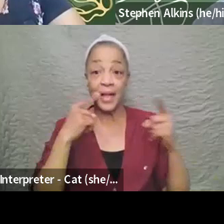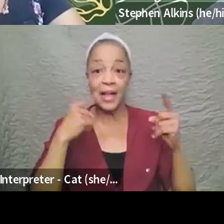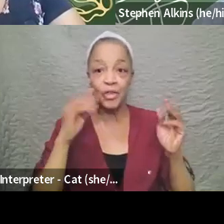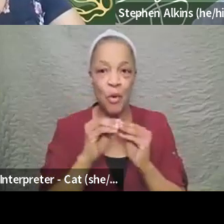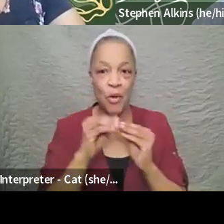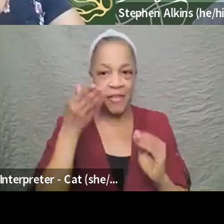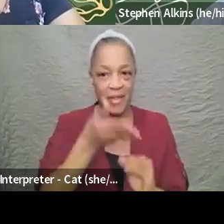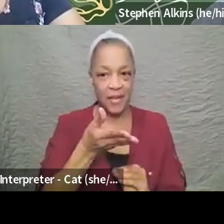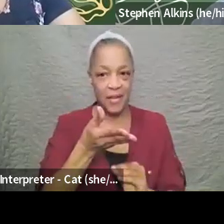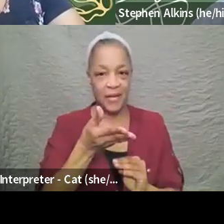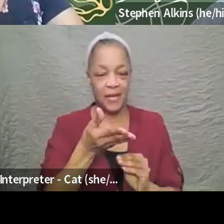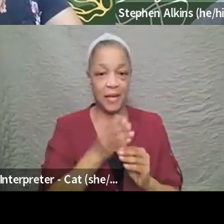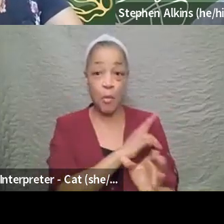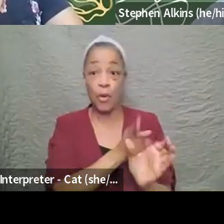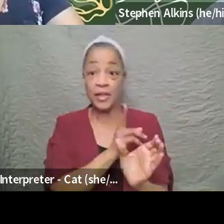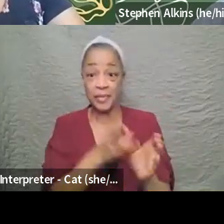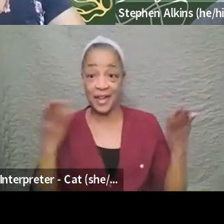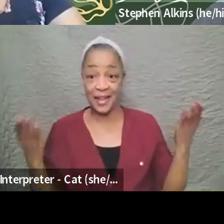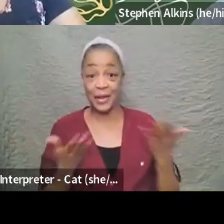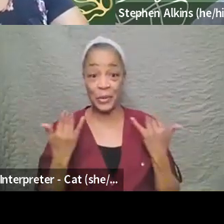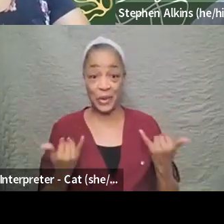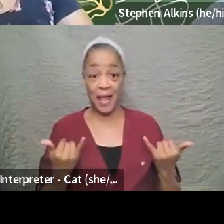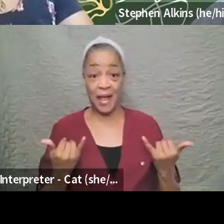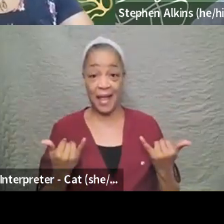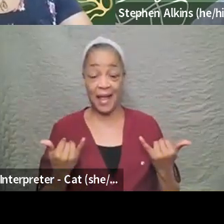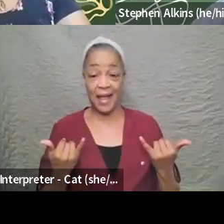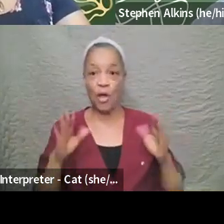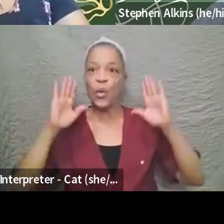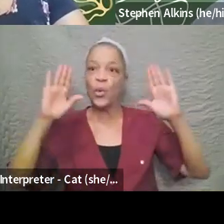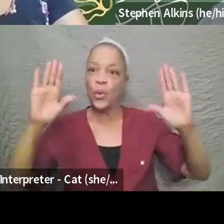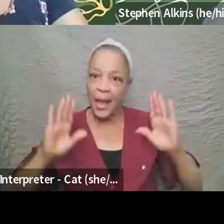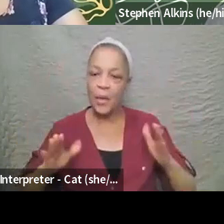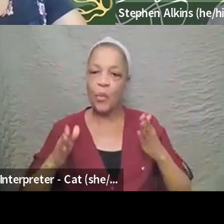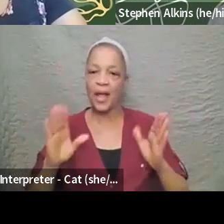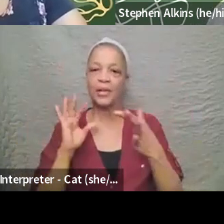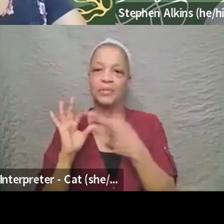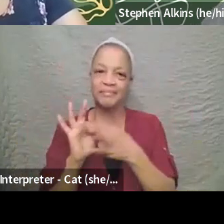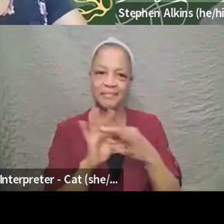there. Participating here today is a great way to connect with